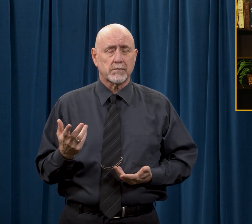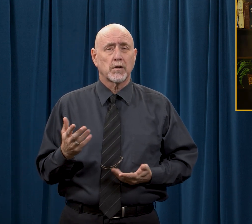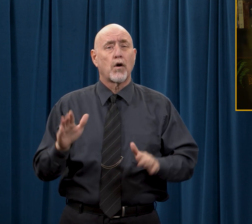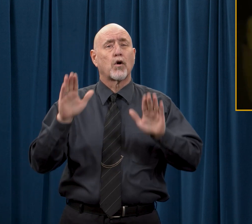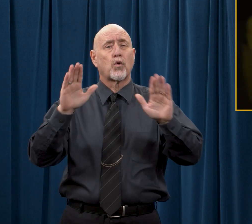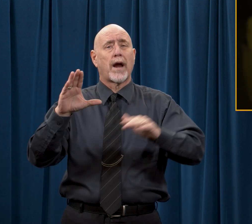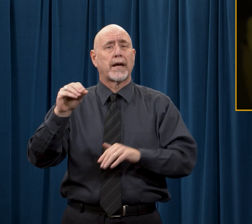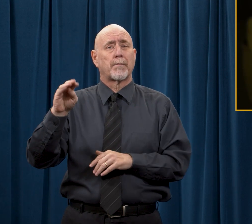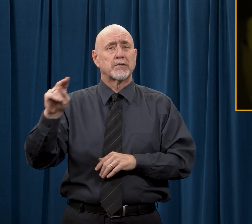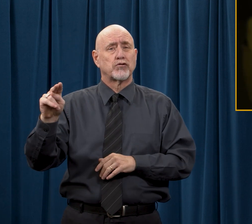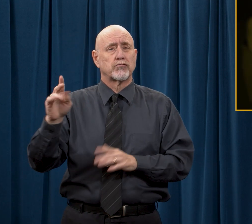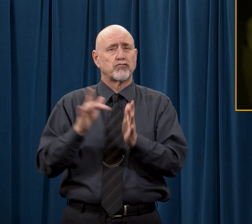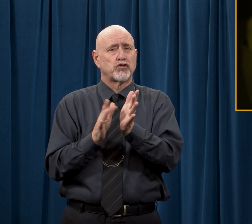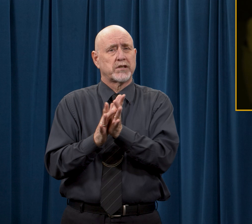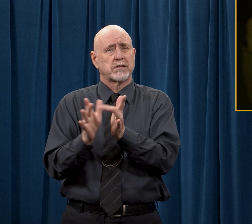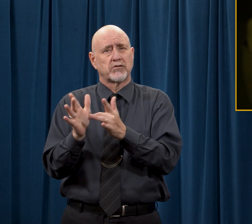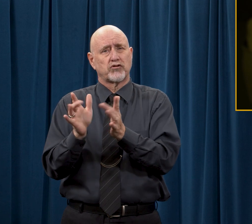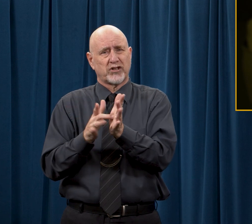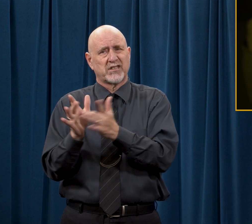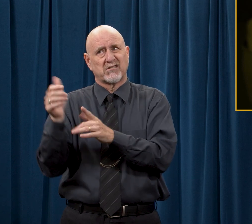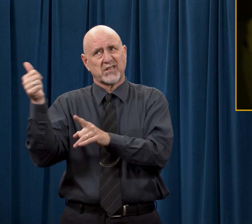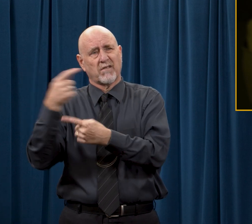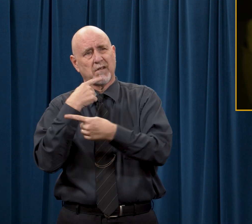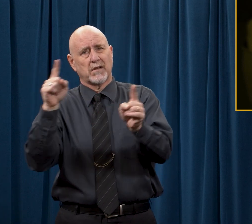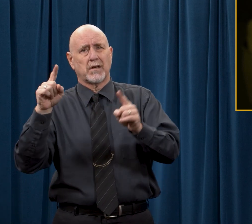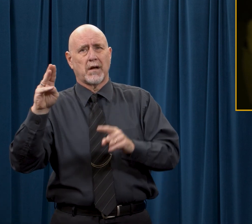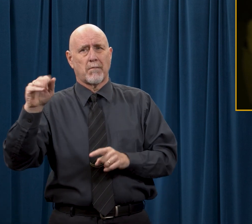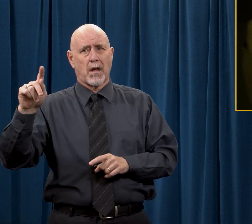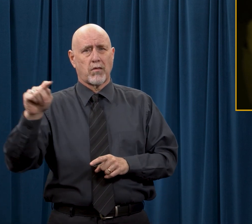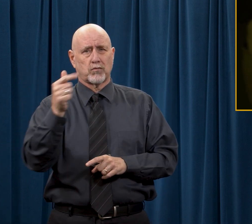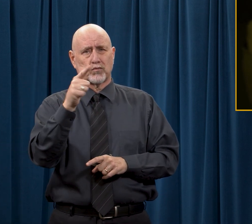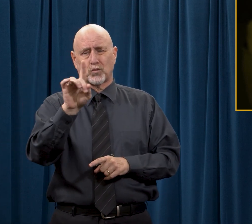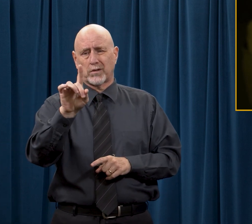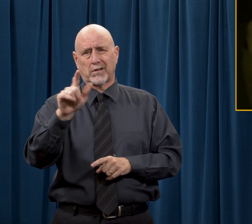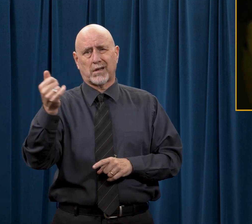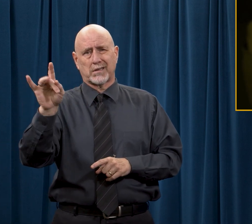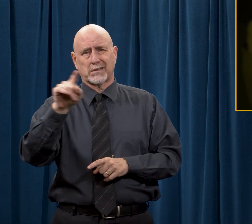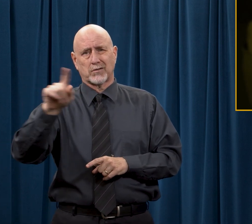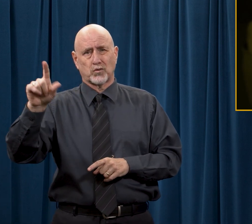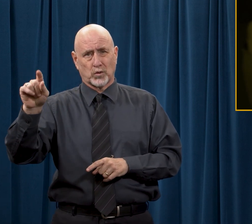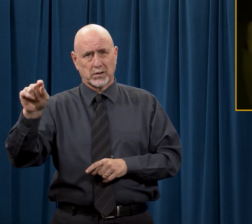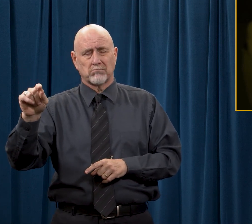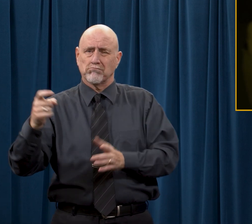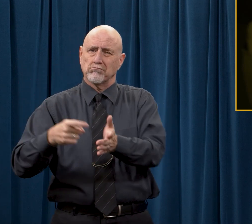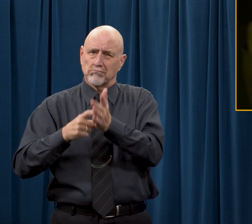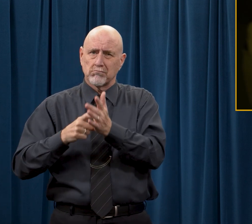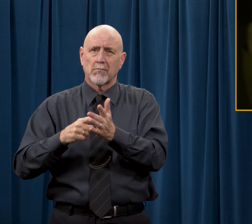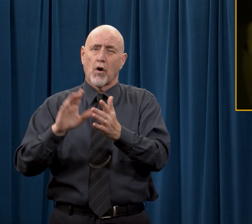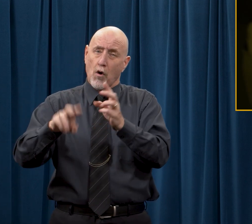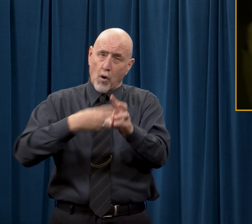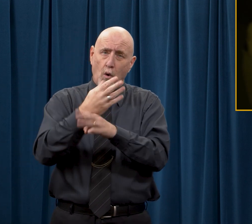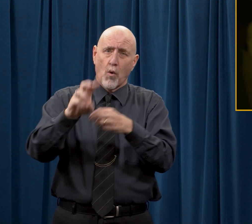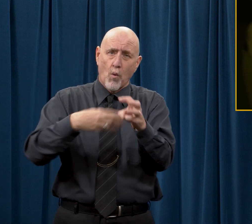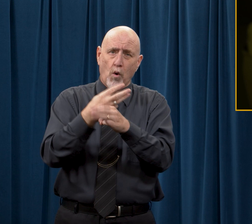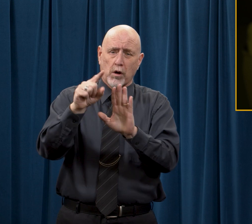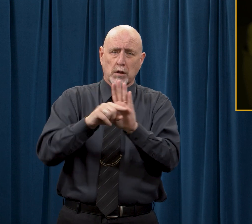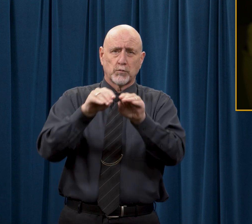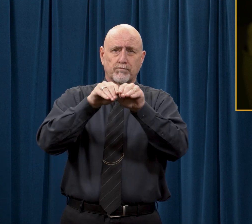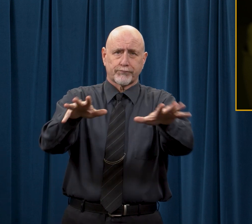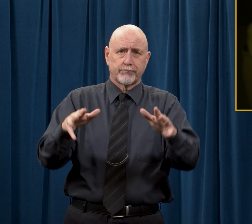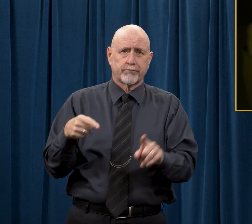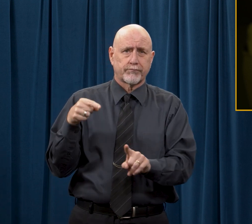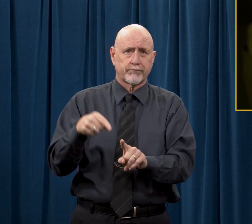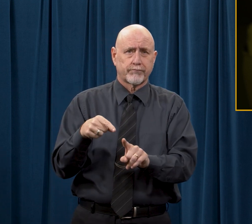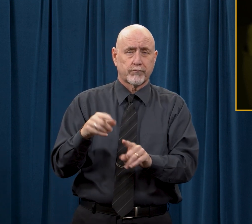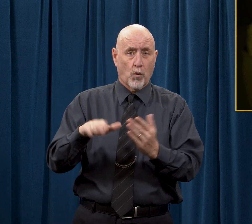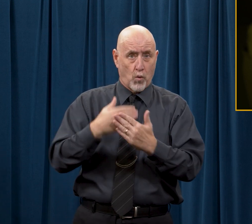along. The Great Commission given by Jesus in Matthew 28:18-20 demands that the gospel be taken to the